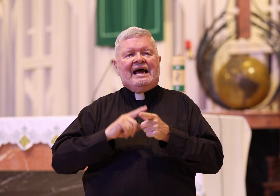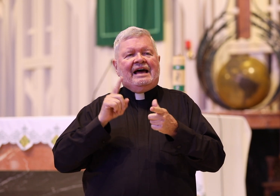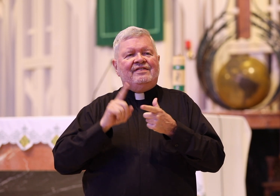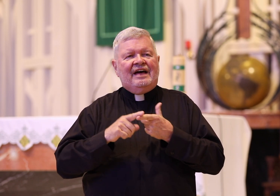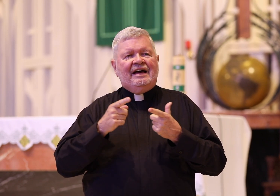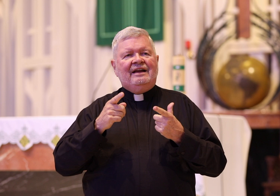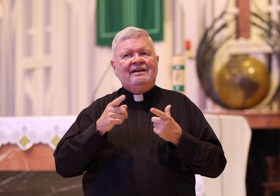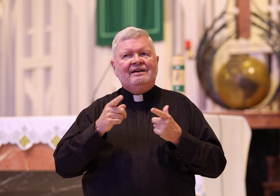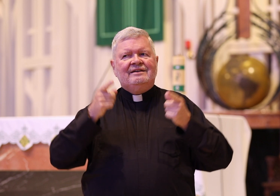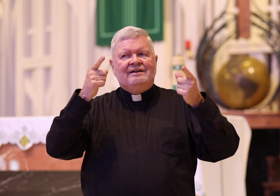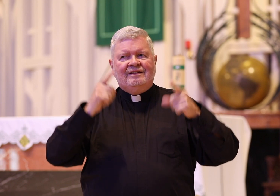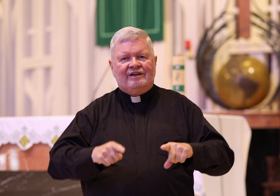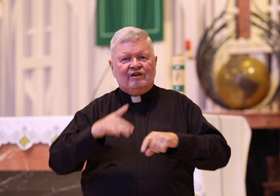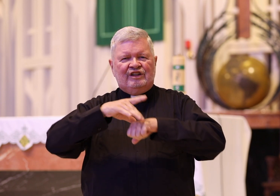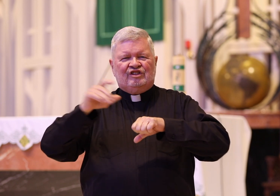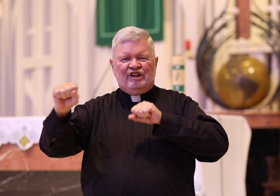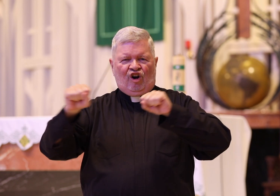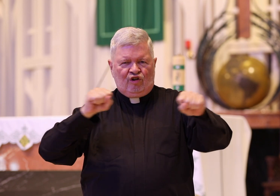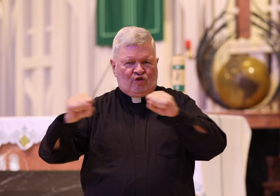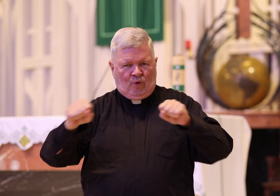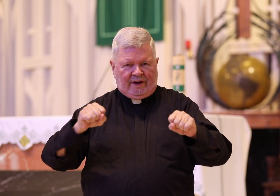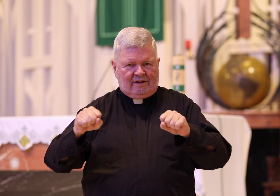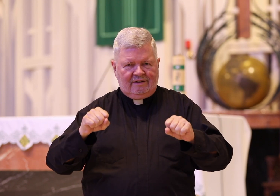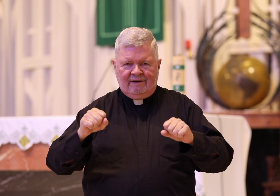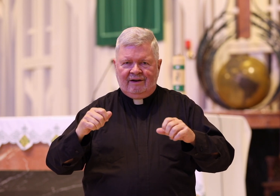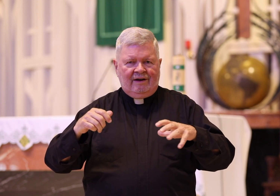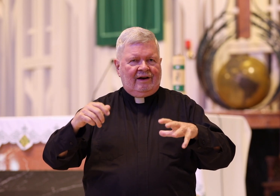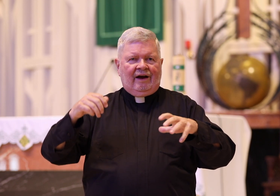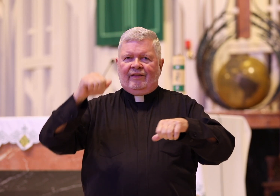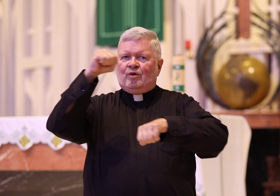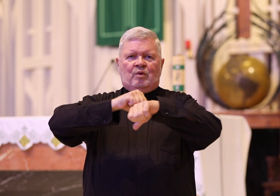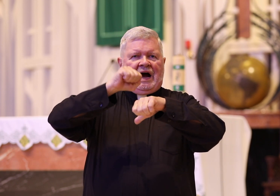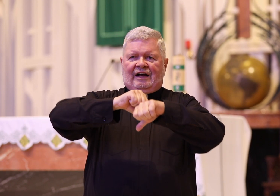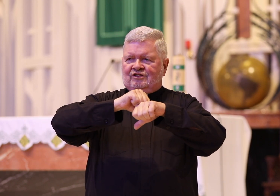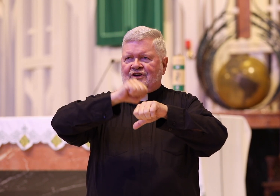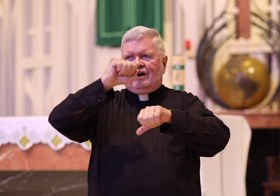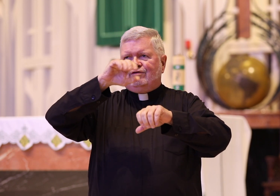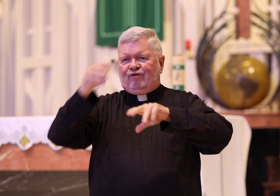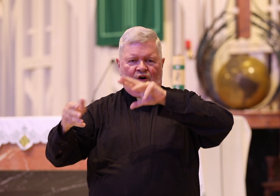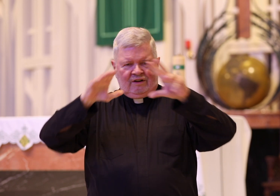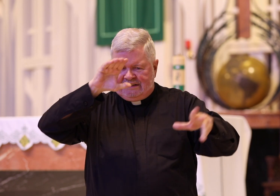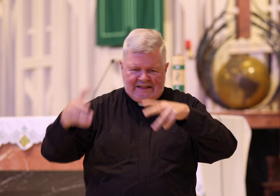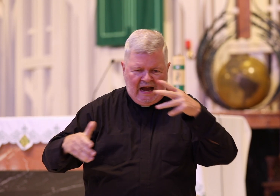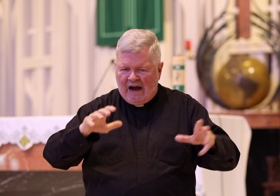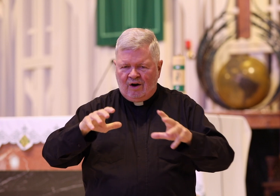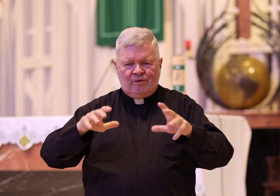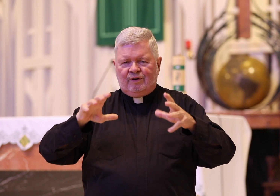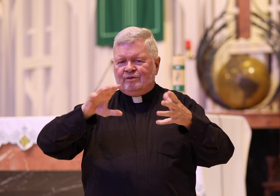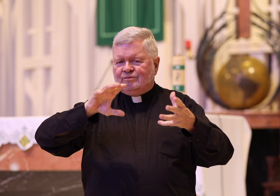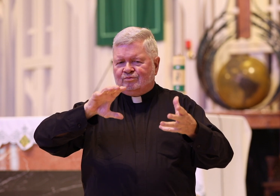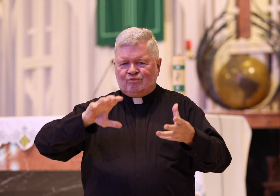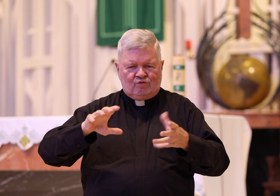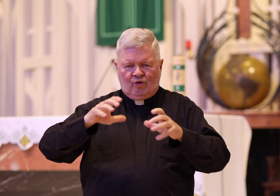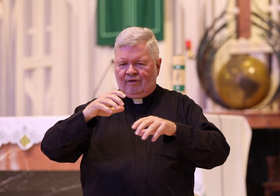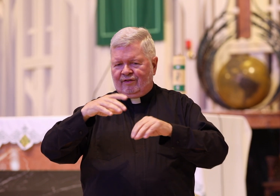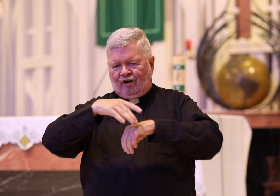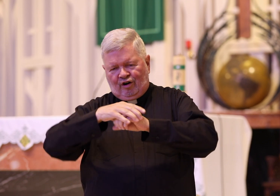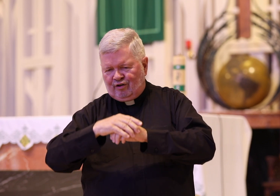And then there is an earthquake, and the rocks are falling down, and the earth